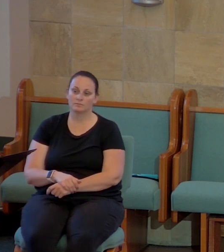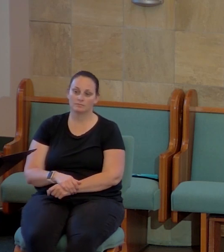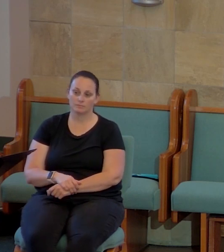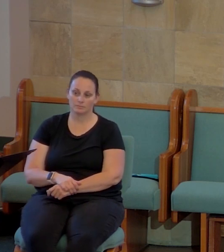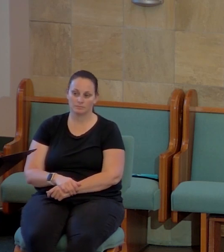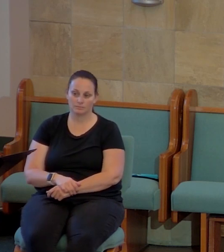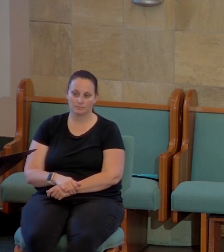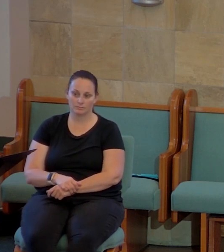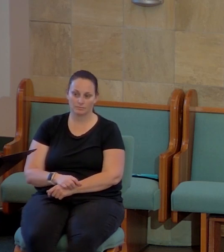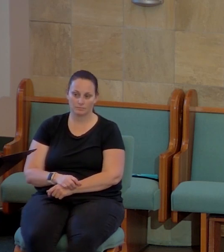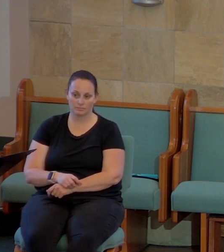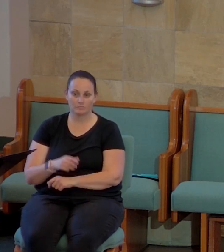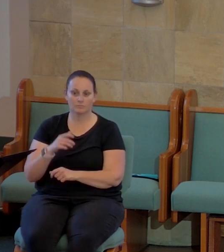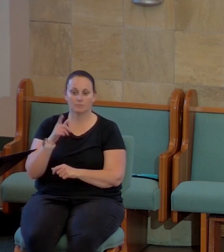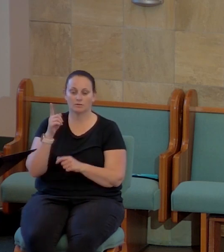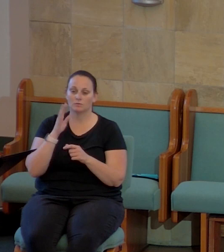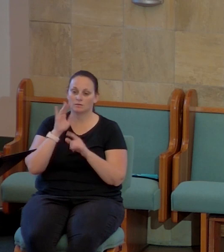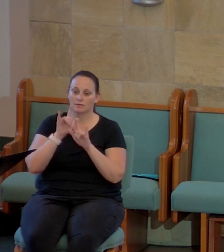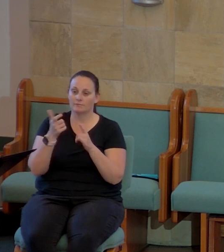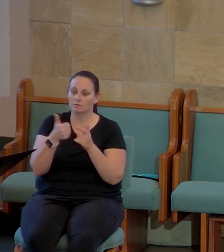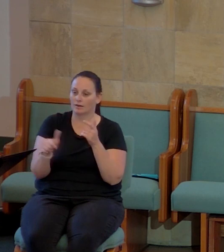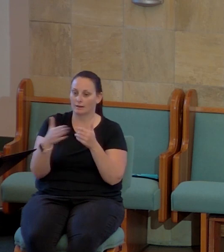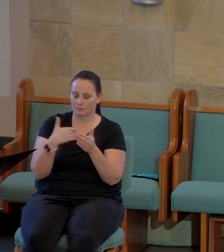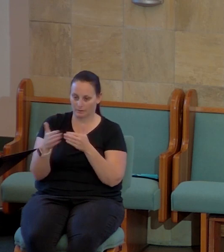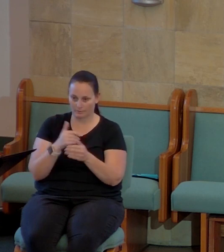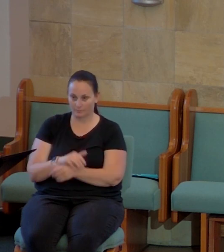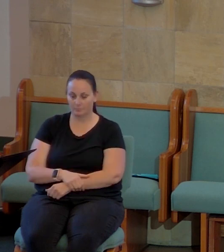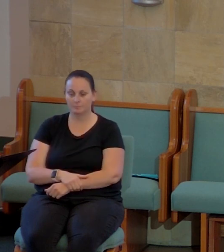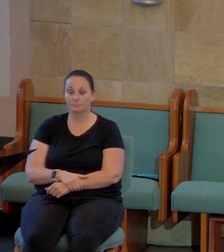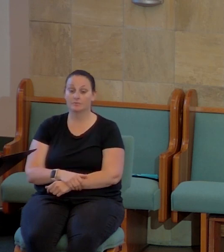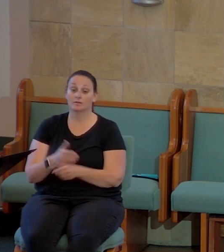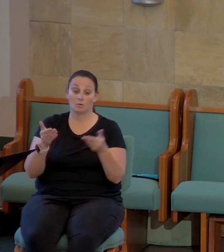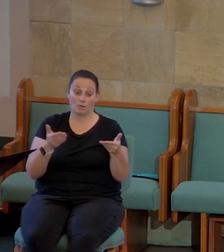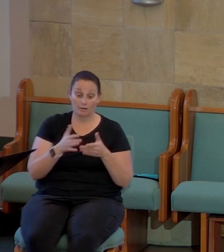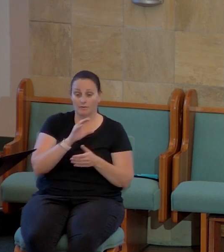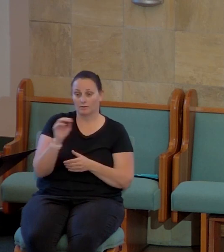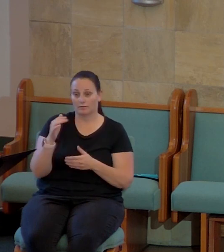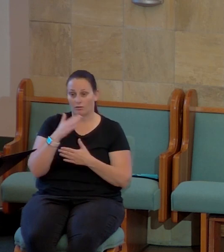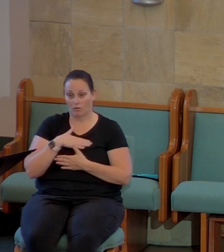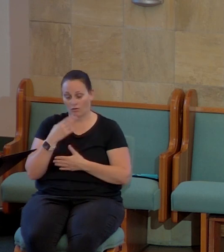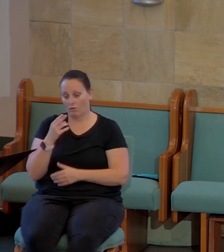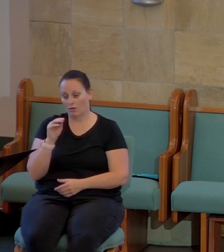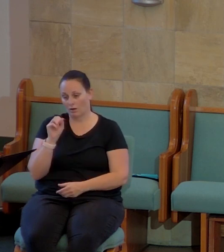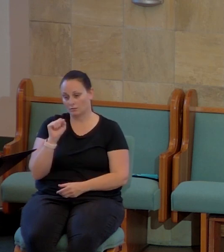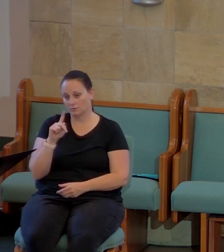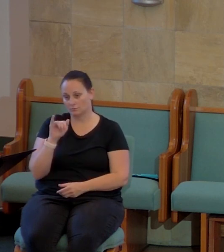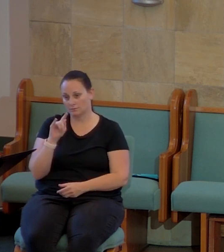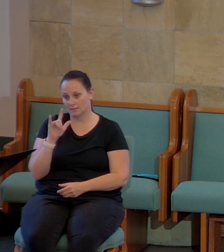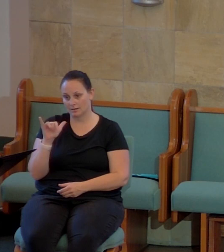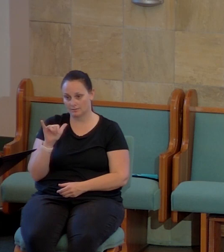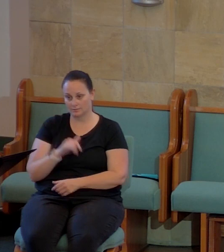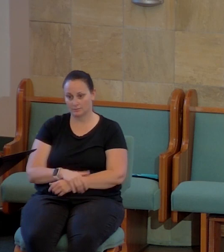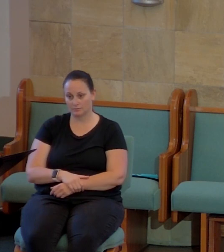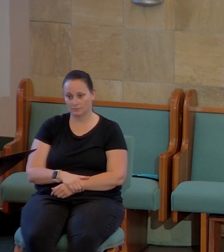agree with you or not, they will love you anyway. Welcoming and hospitality is something we know in